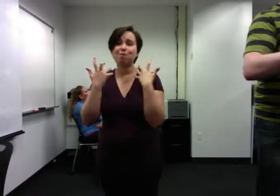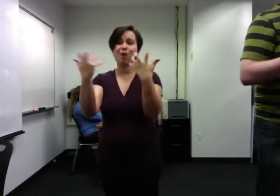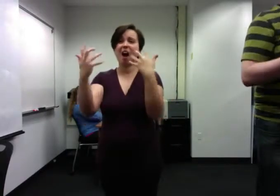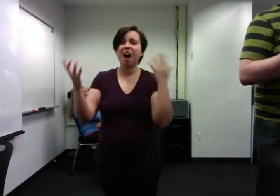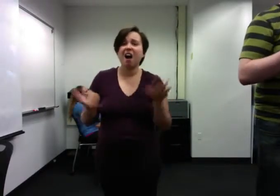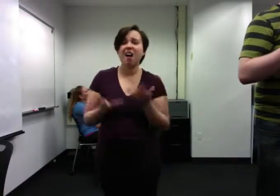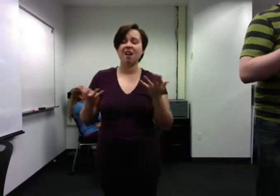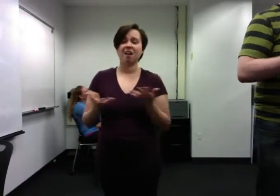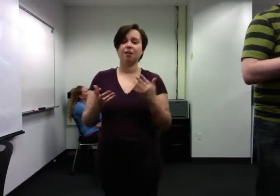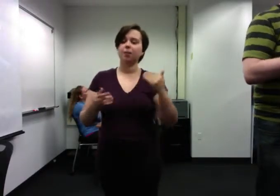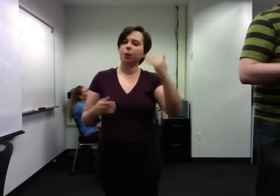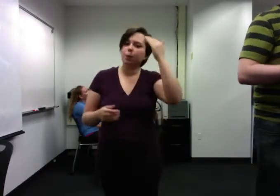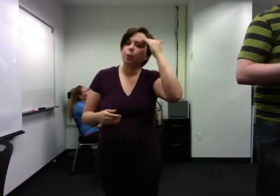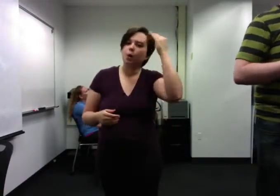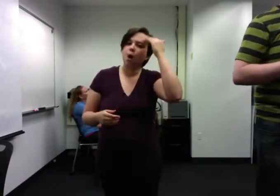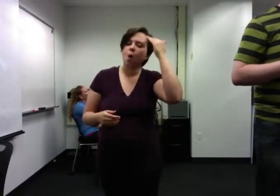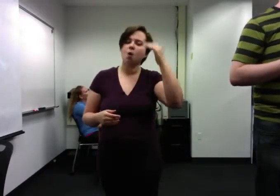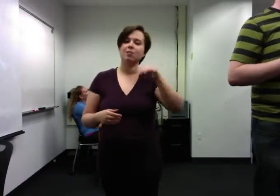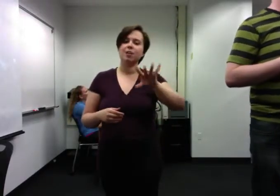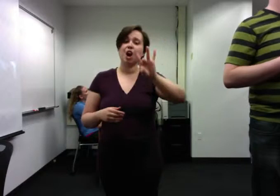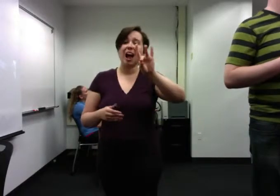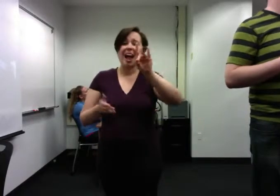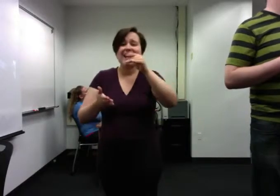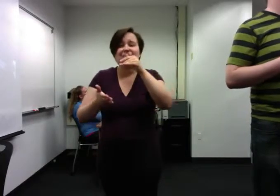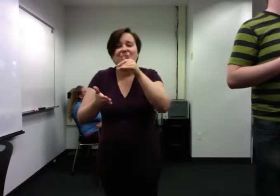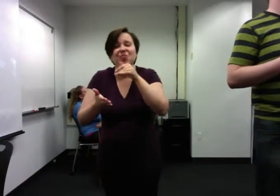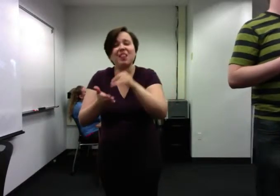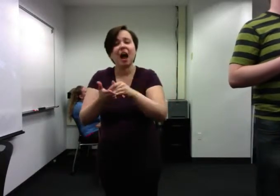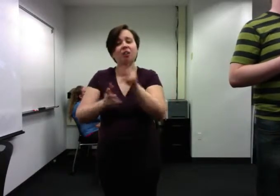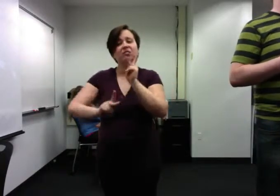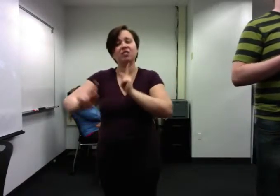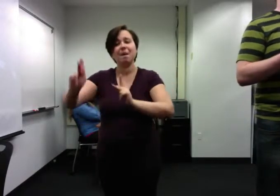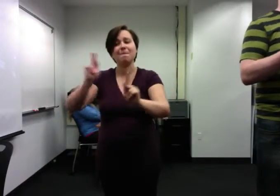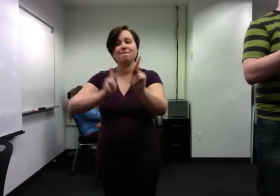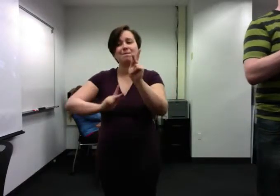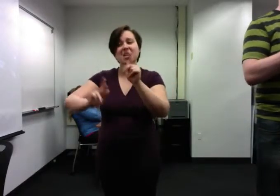about 8,000 suicides in the United States per year?